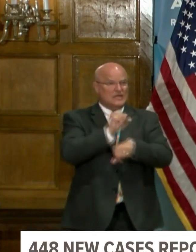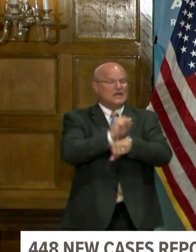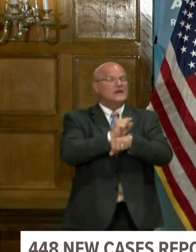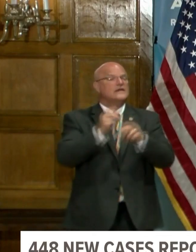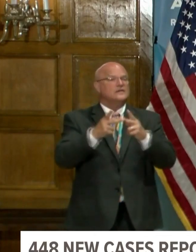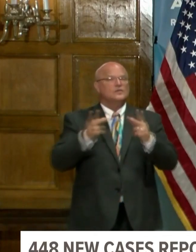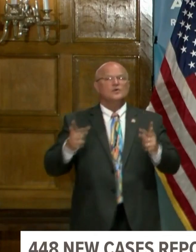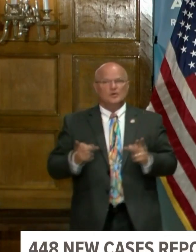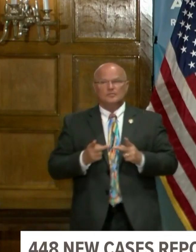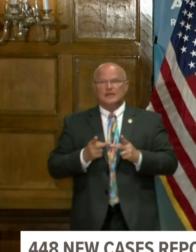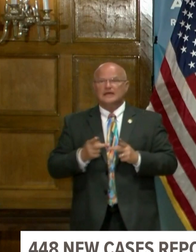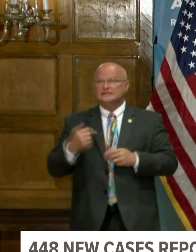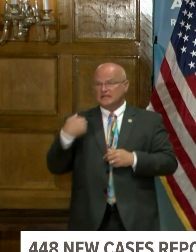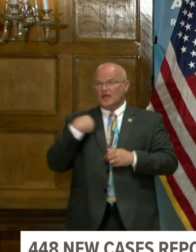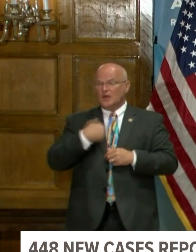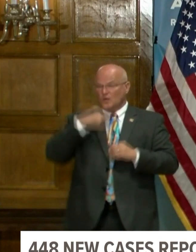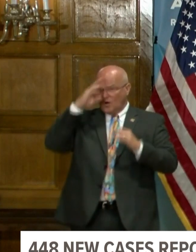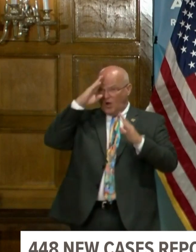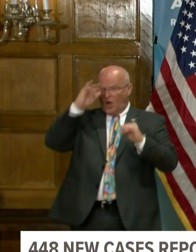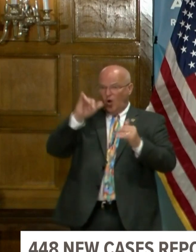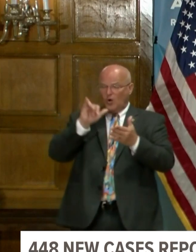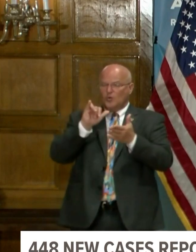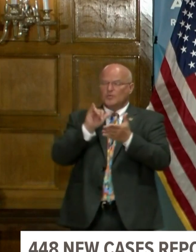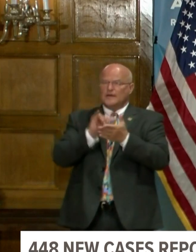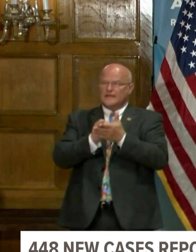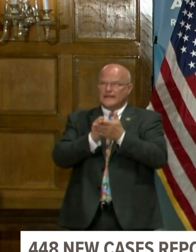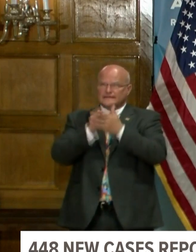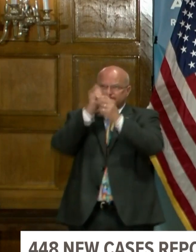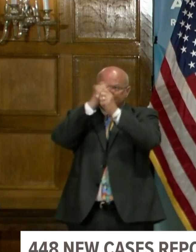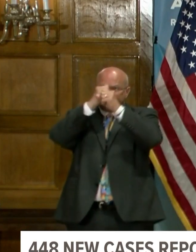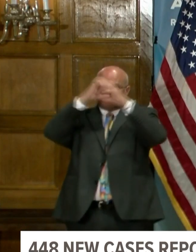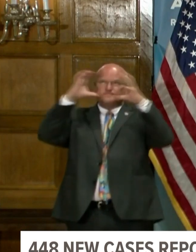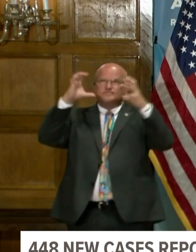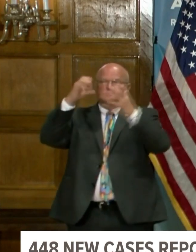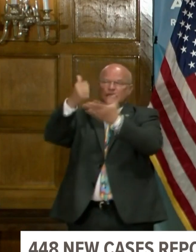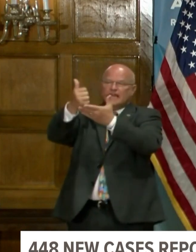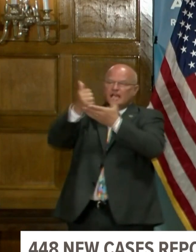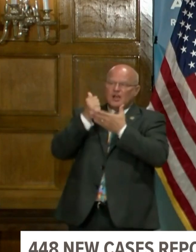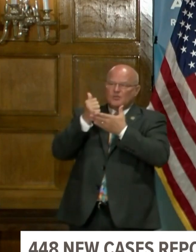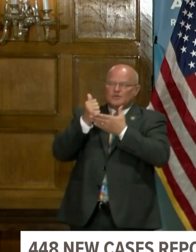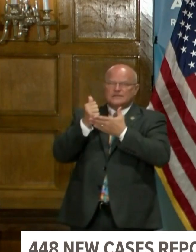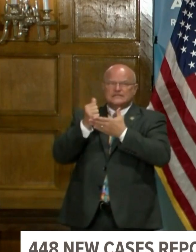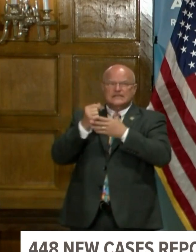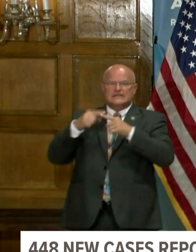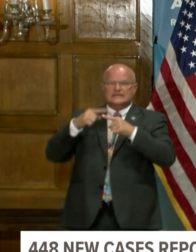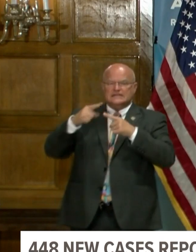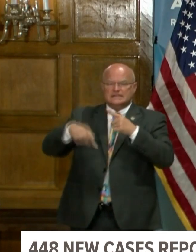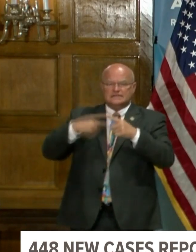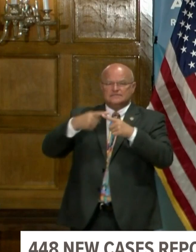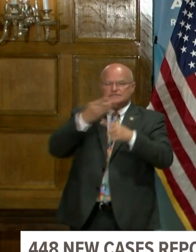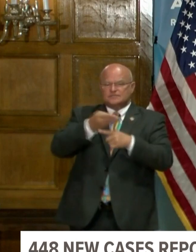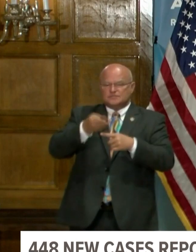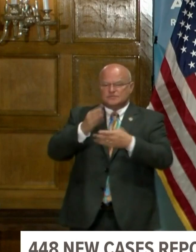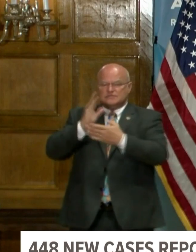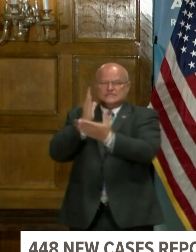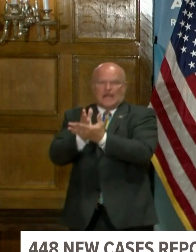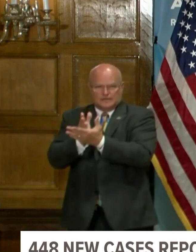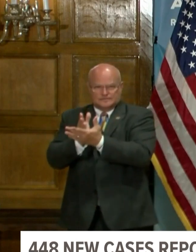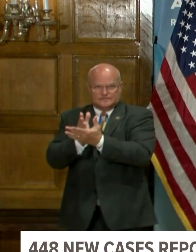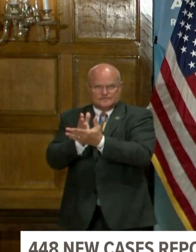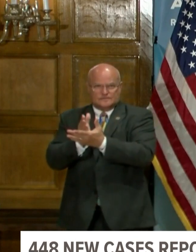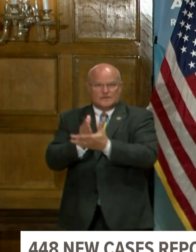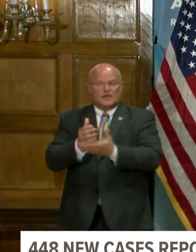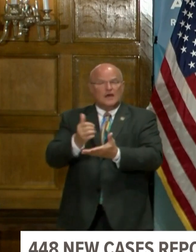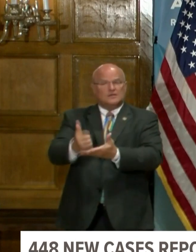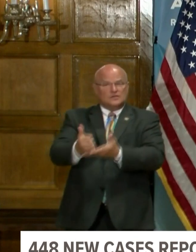workplace. And we are hoping that those insights will better enable us to break those cycles of transmission. They will also be